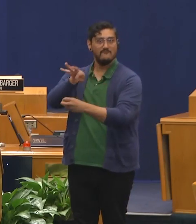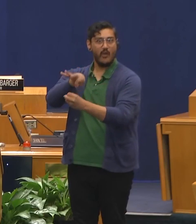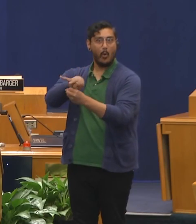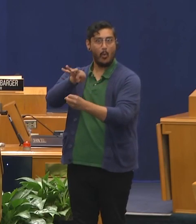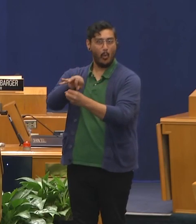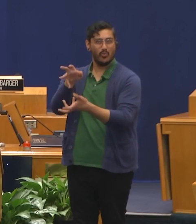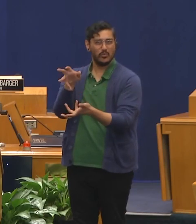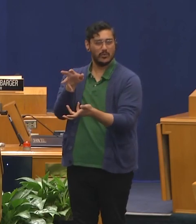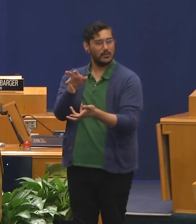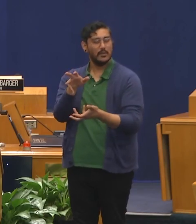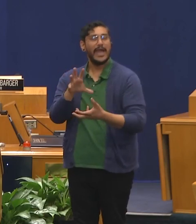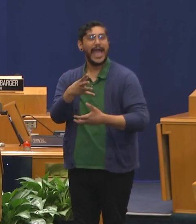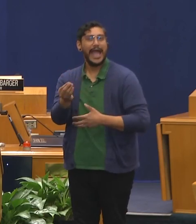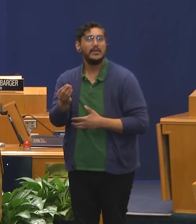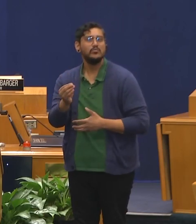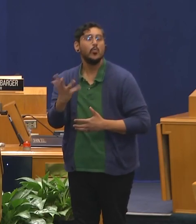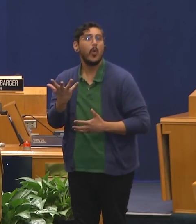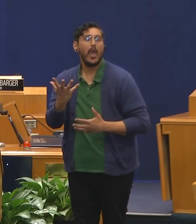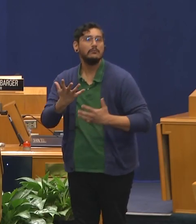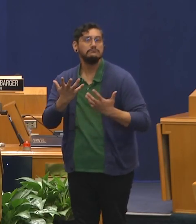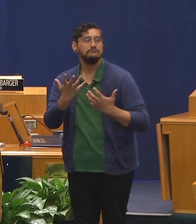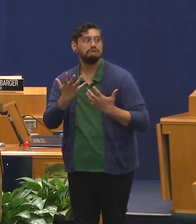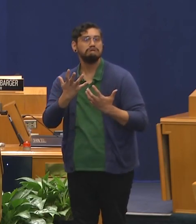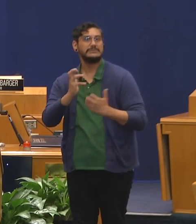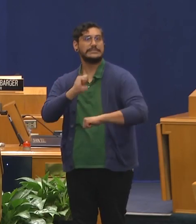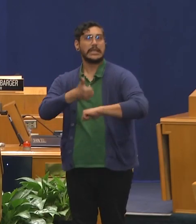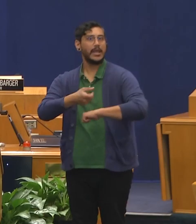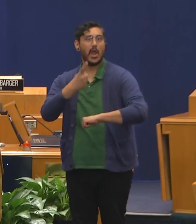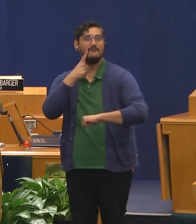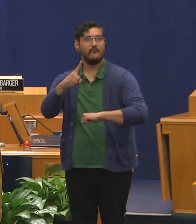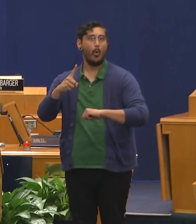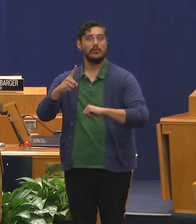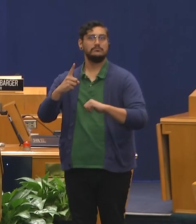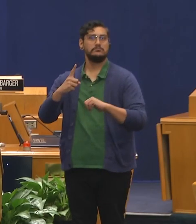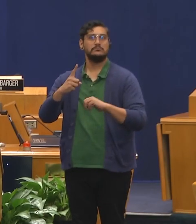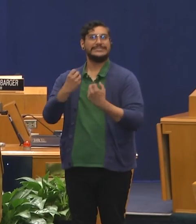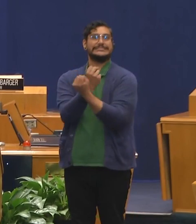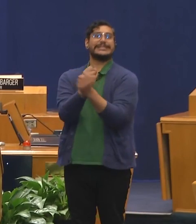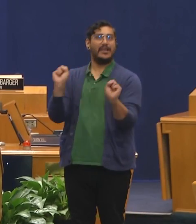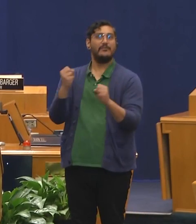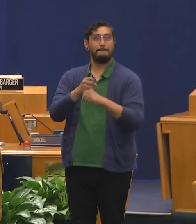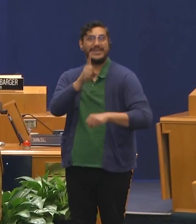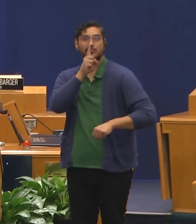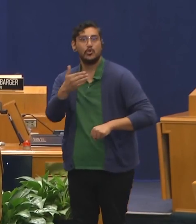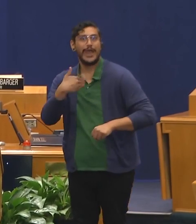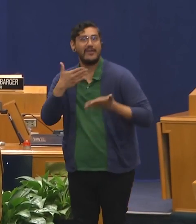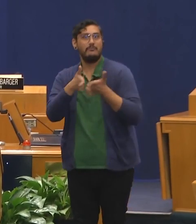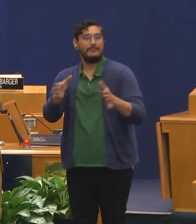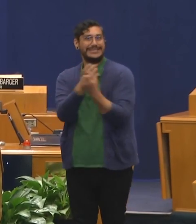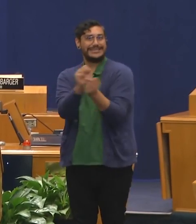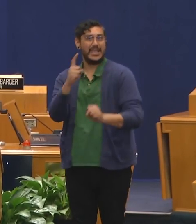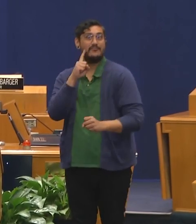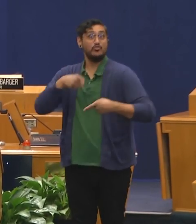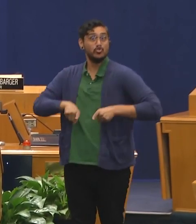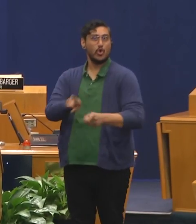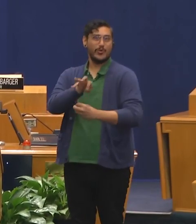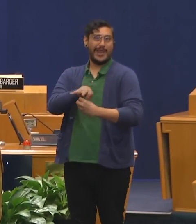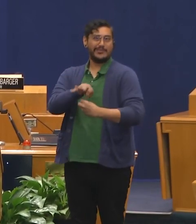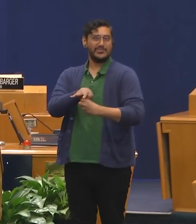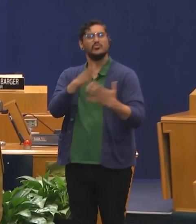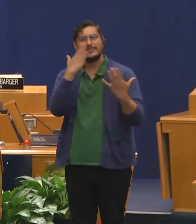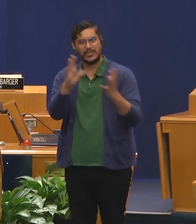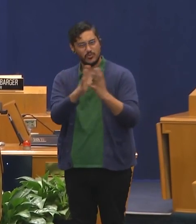station, and what safeguards maybe you've been working through with the registrar's office to ensure public safety in those elections. So thank